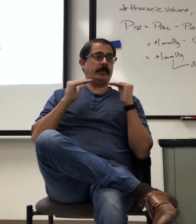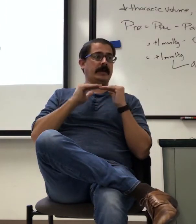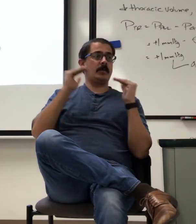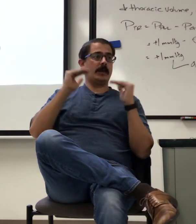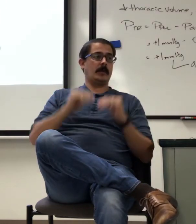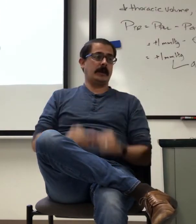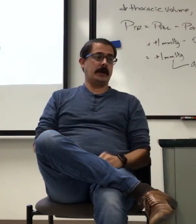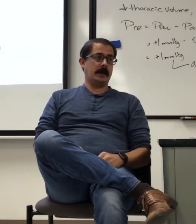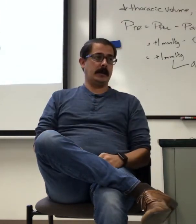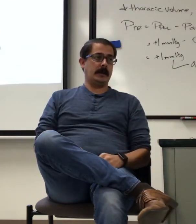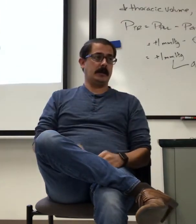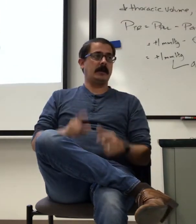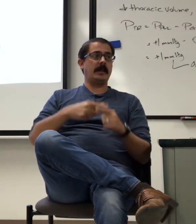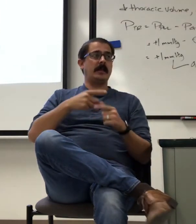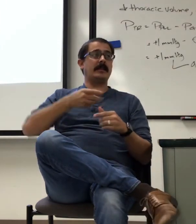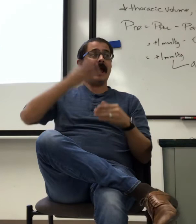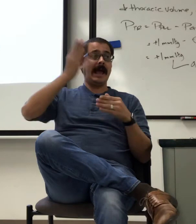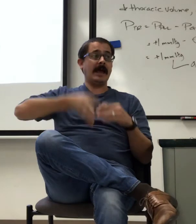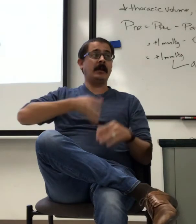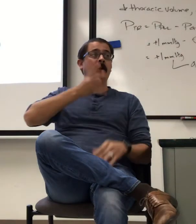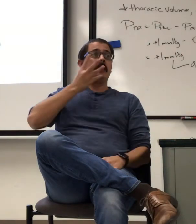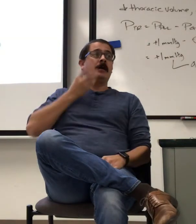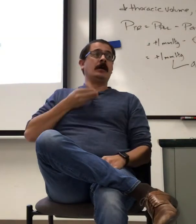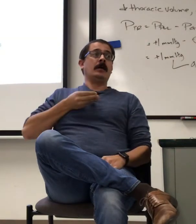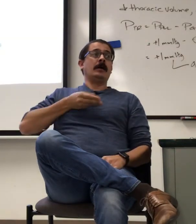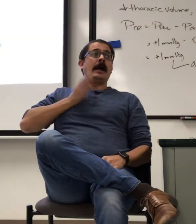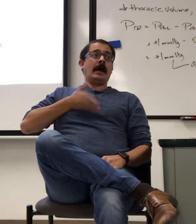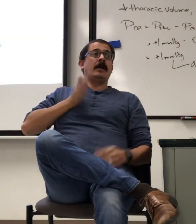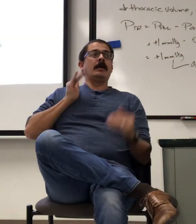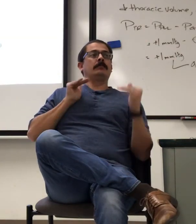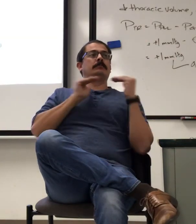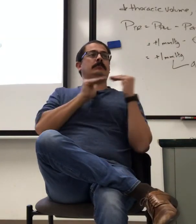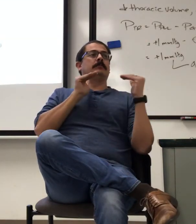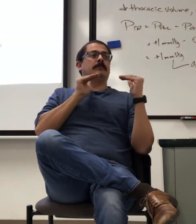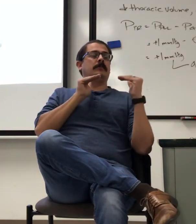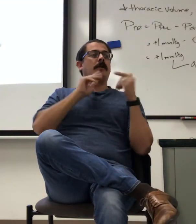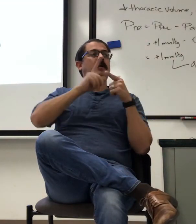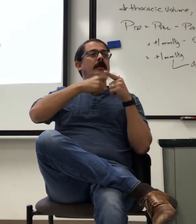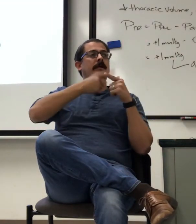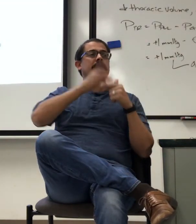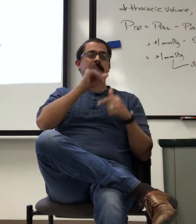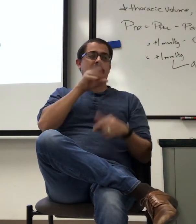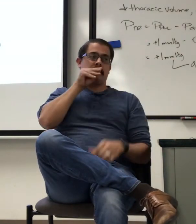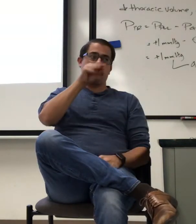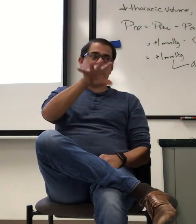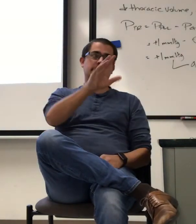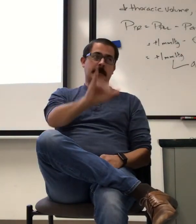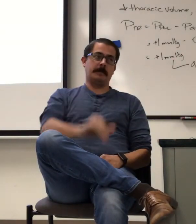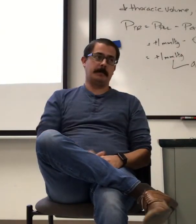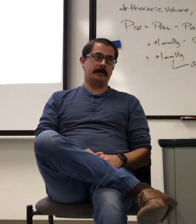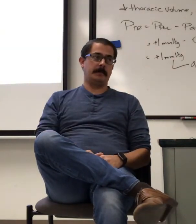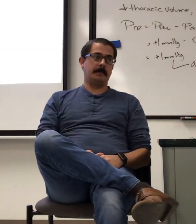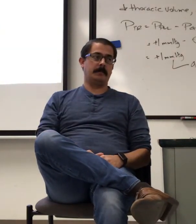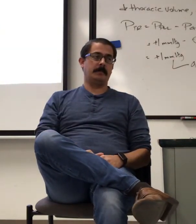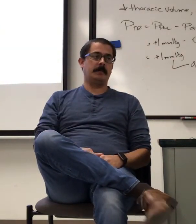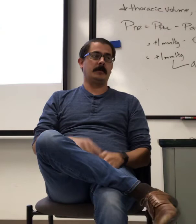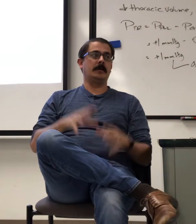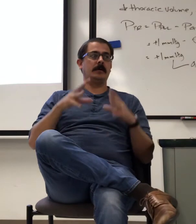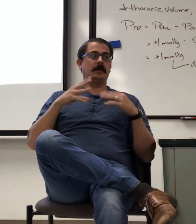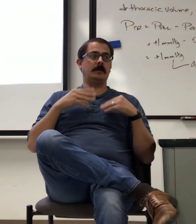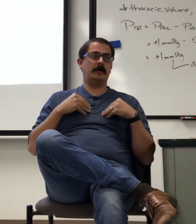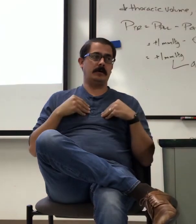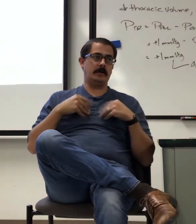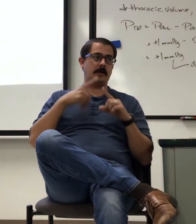equilibrate. So at the end of a breath in, you equilibrate. And it's the same thing for the breath out. You collapse, create